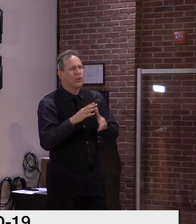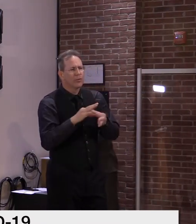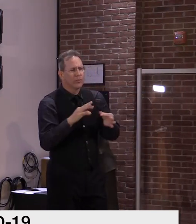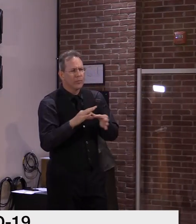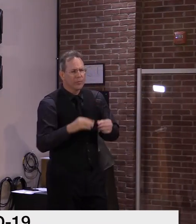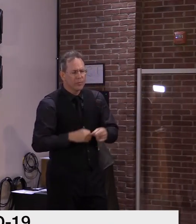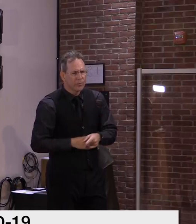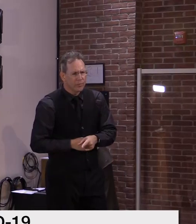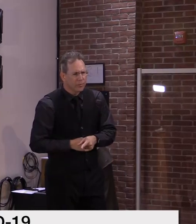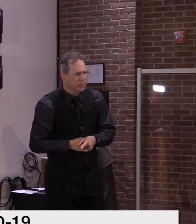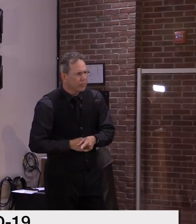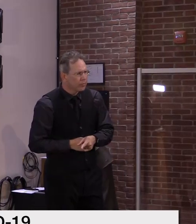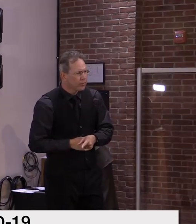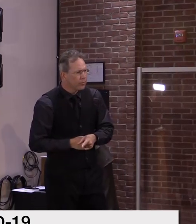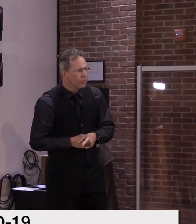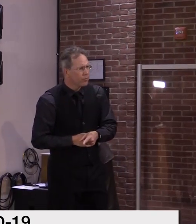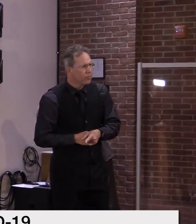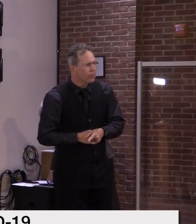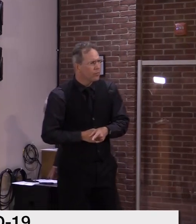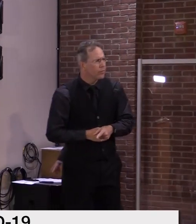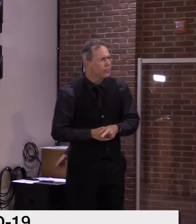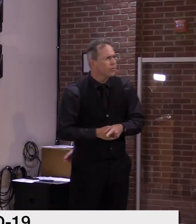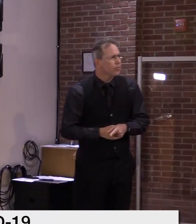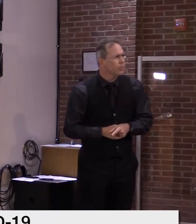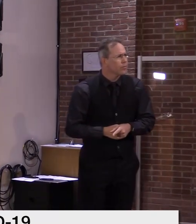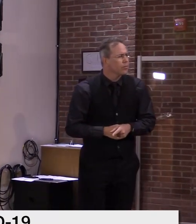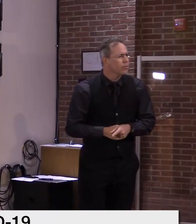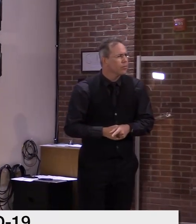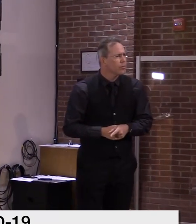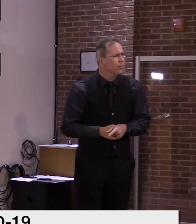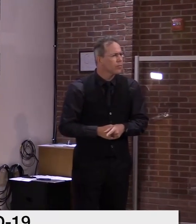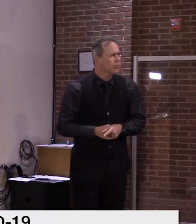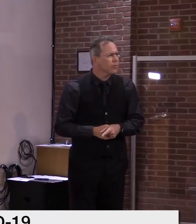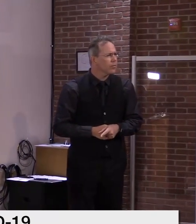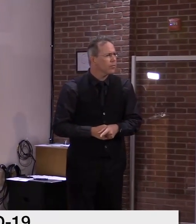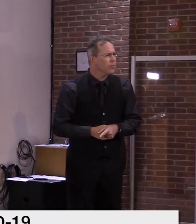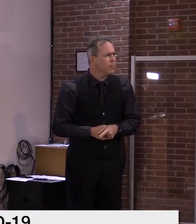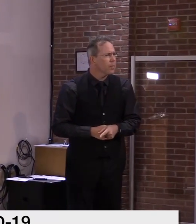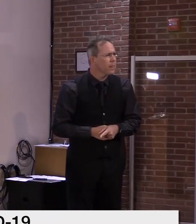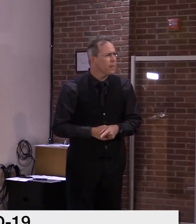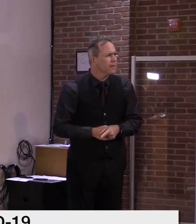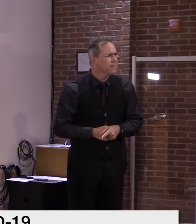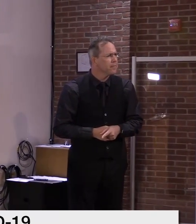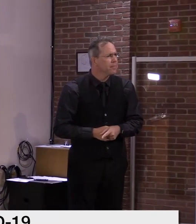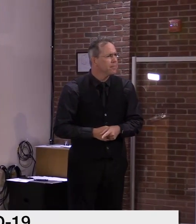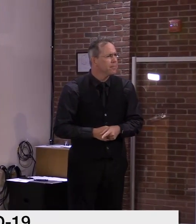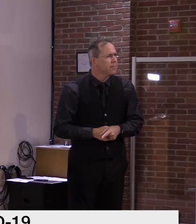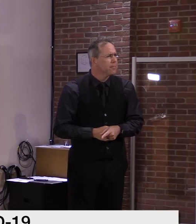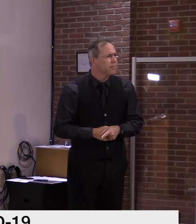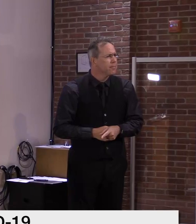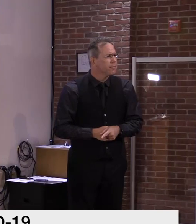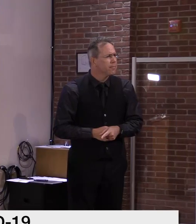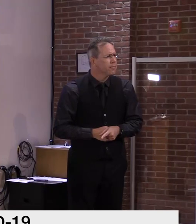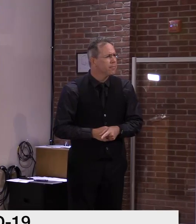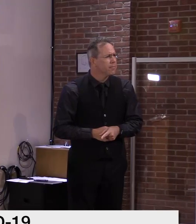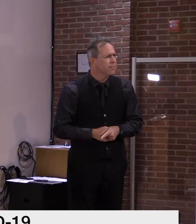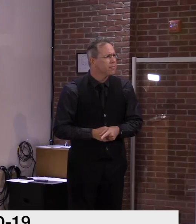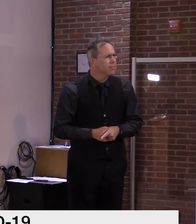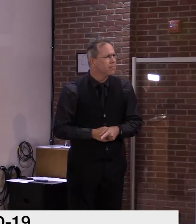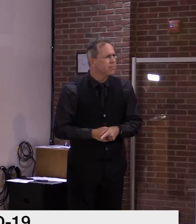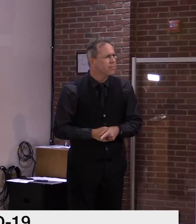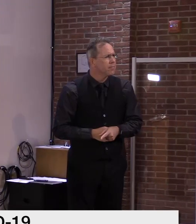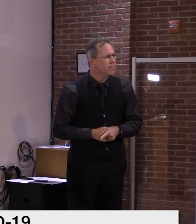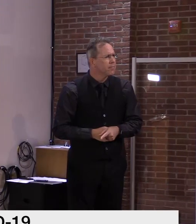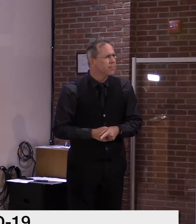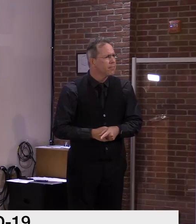Good morning. One of the slides in today's modeling deck shows an increase in the number of people who now say they're definitely not going to get the